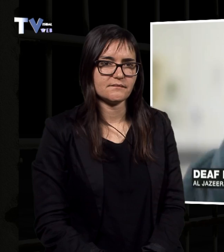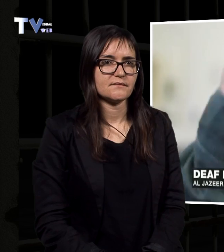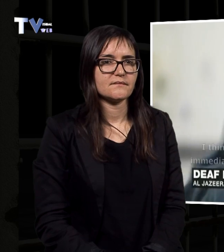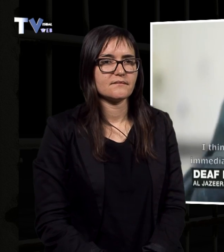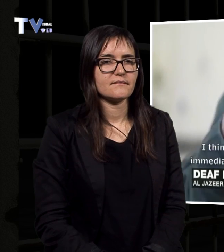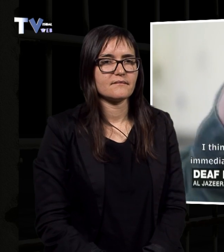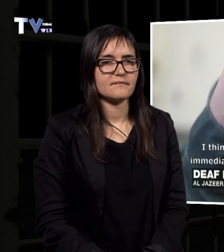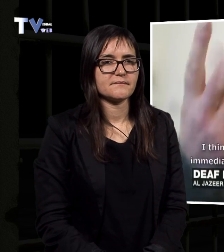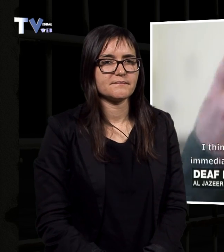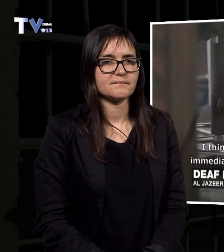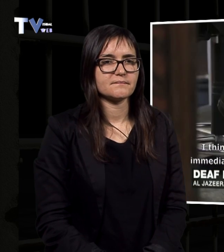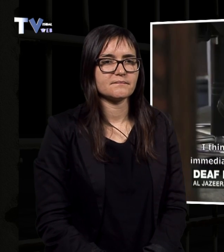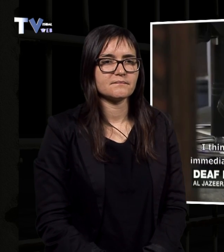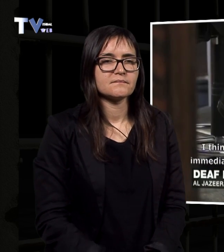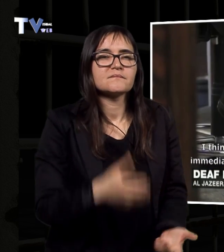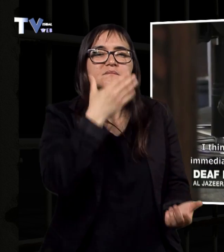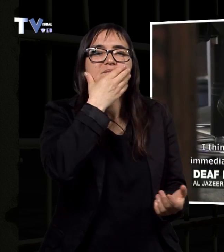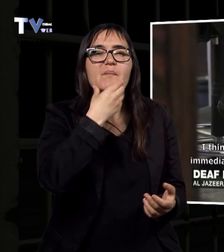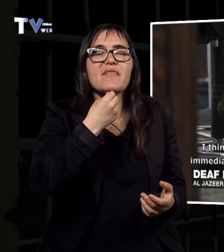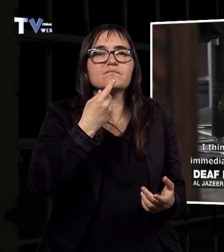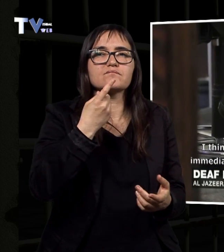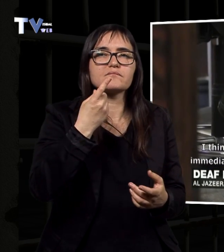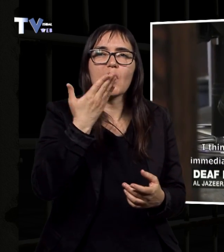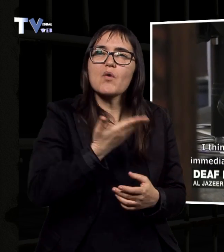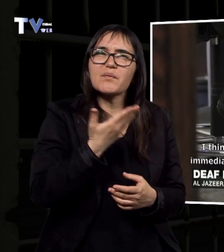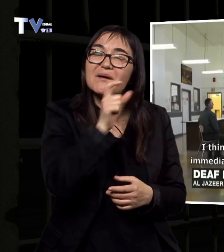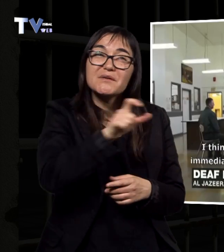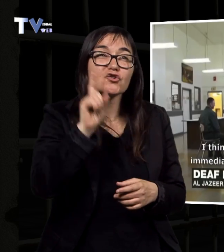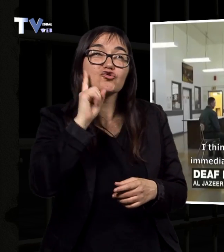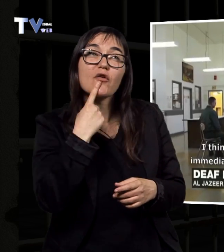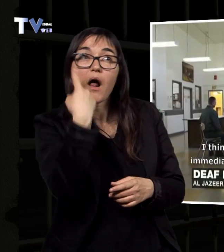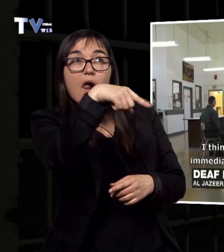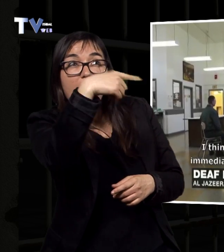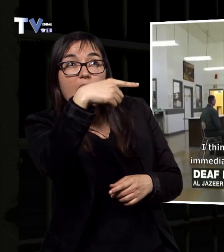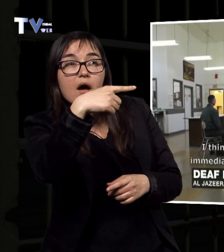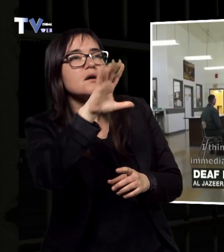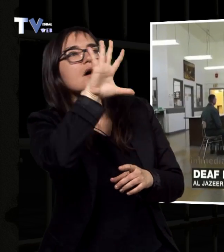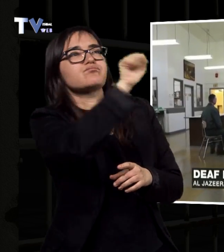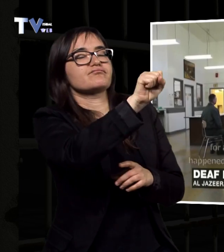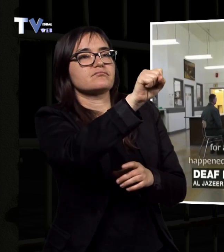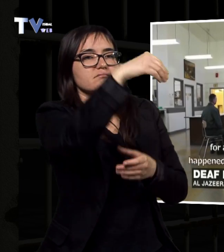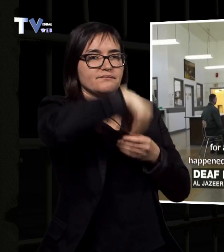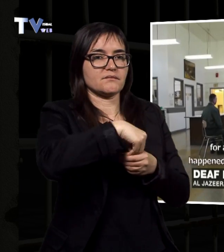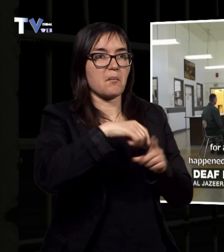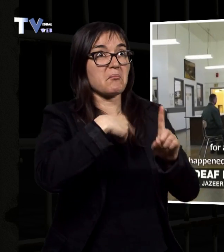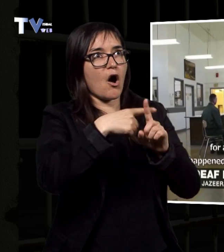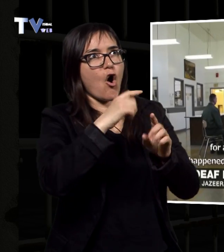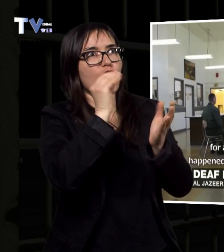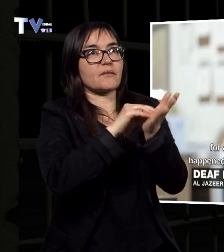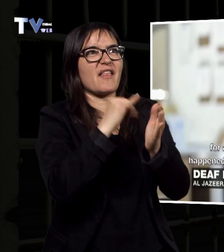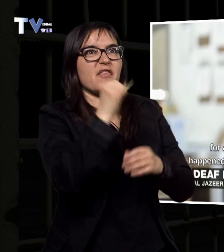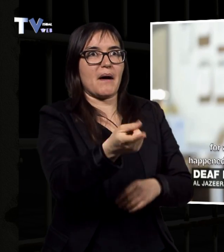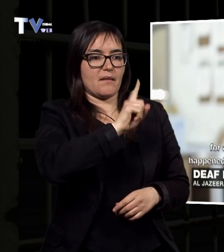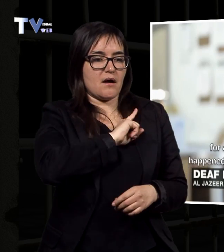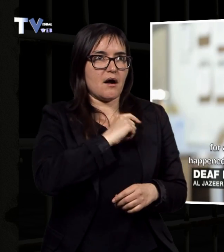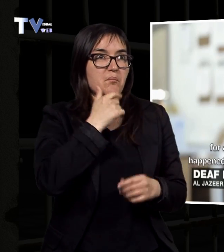I think it's really important to identify it immediately so that we don't set ourselves up for any kind of discrimination lawsuits, because